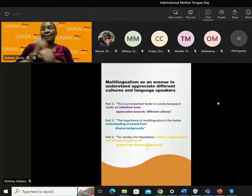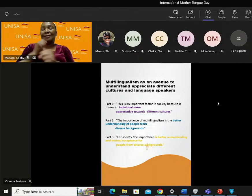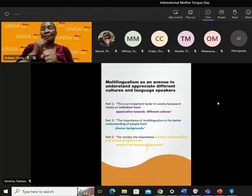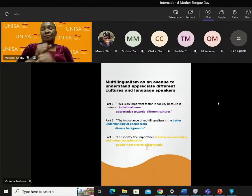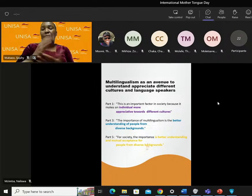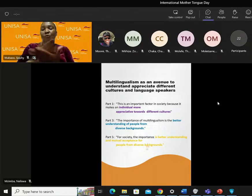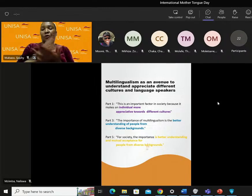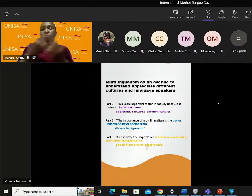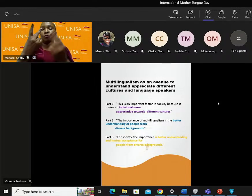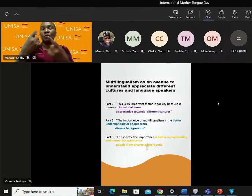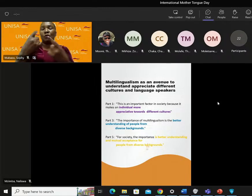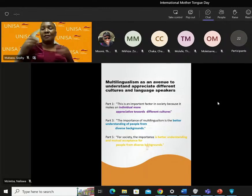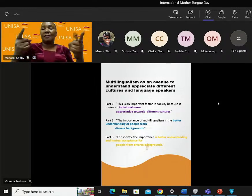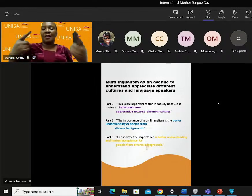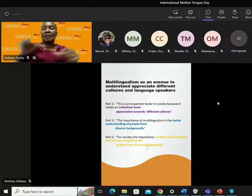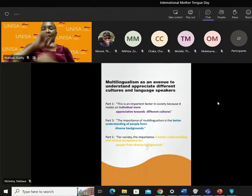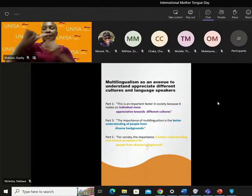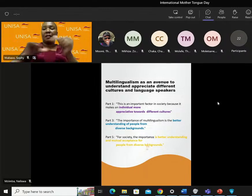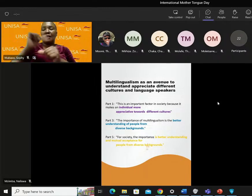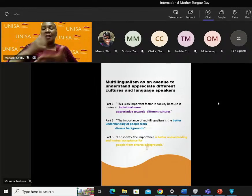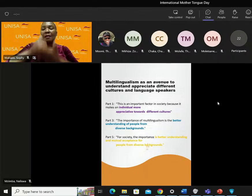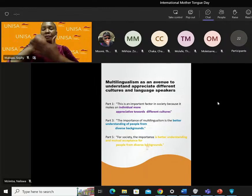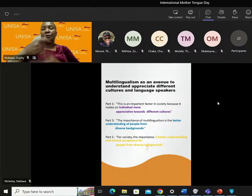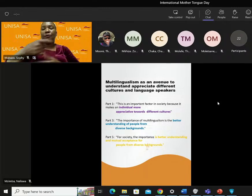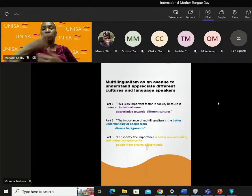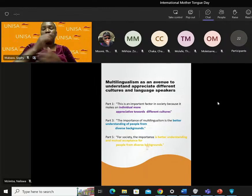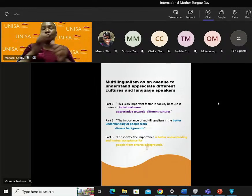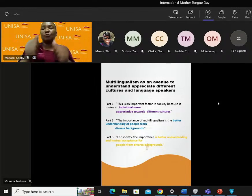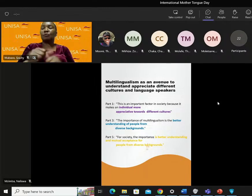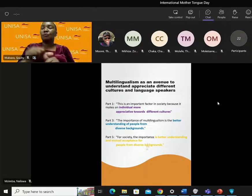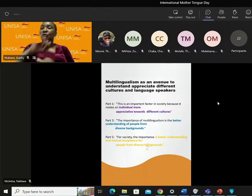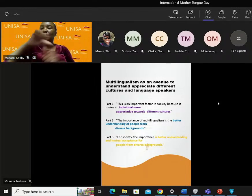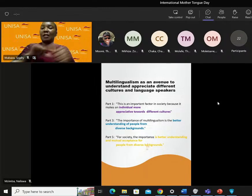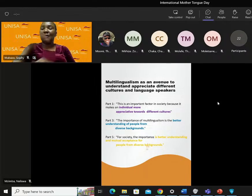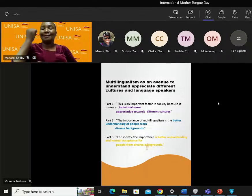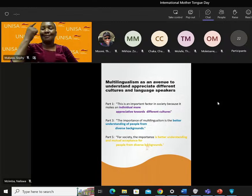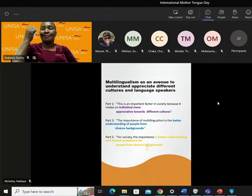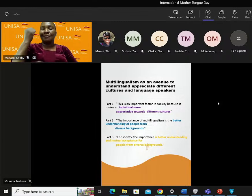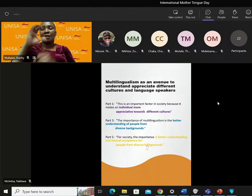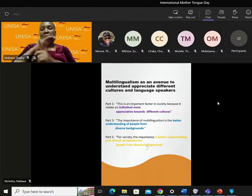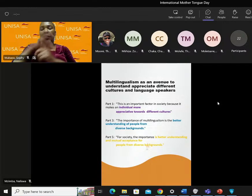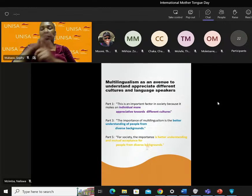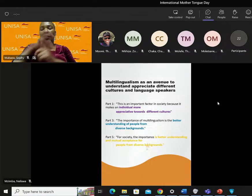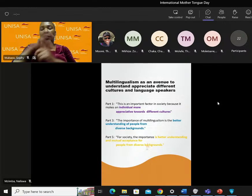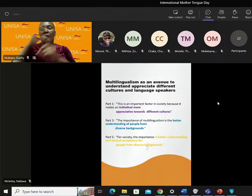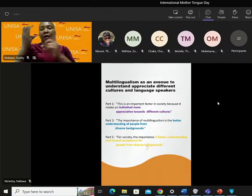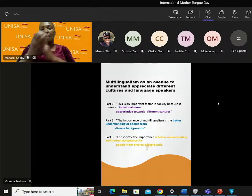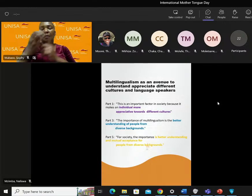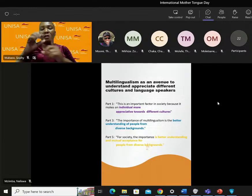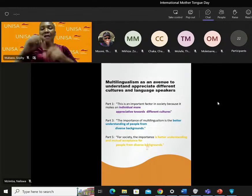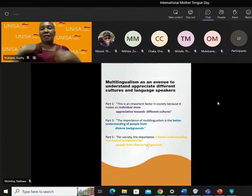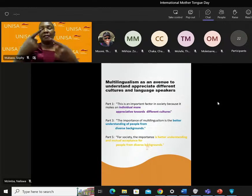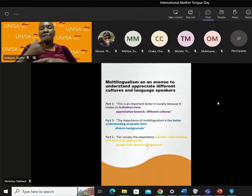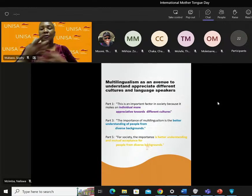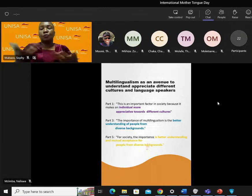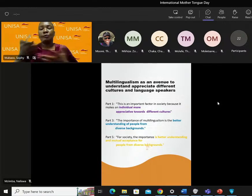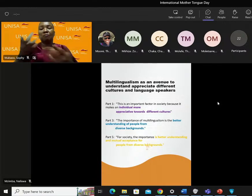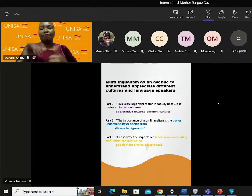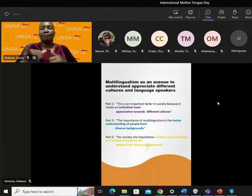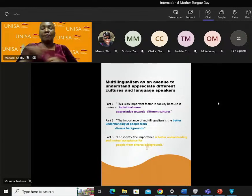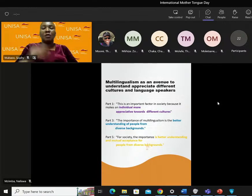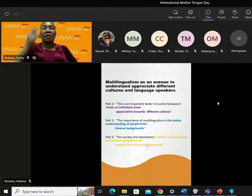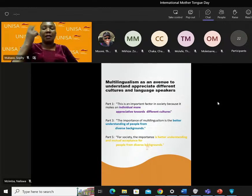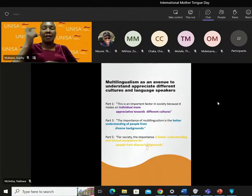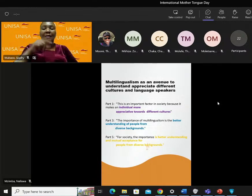It helps our society to acknowledge the importance of understanding their culture and their living atmosphere. I wish you could hear these learners'